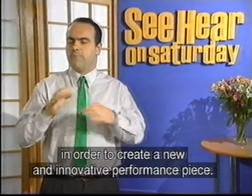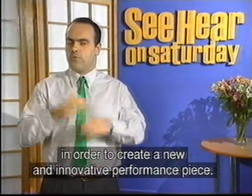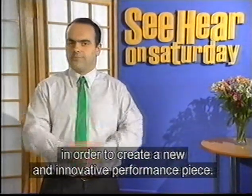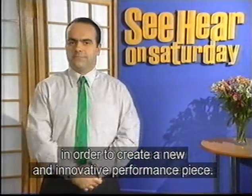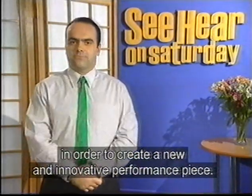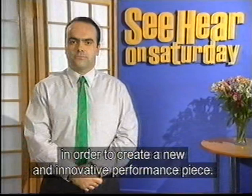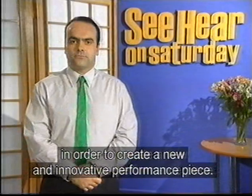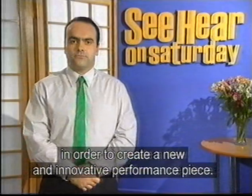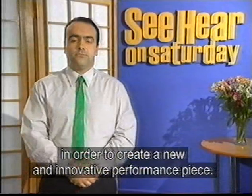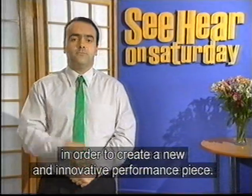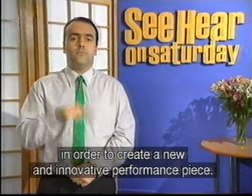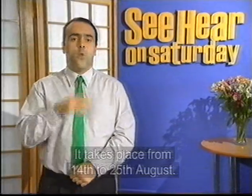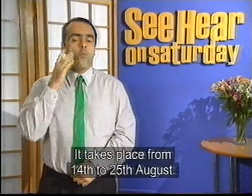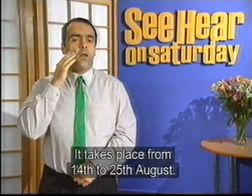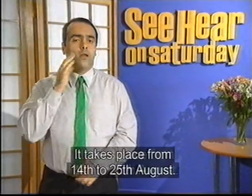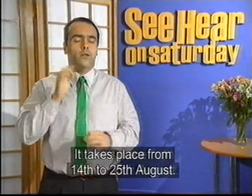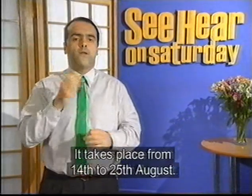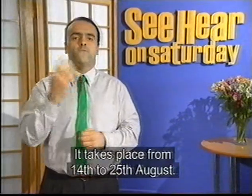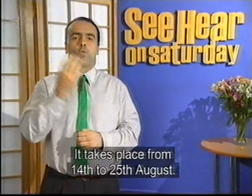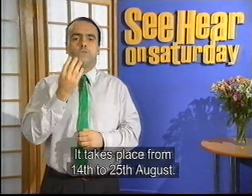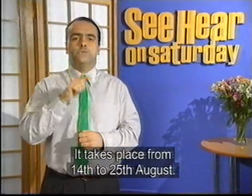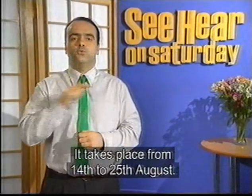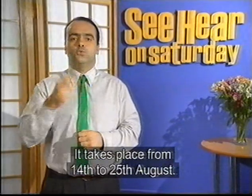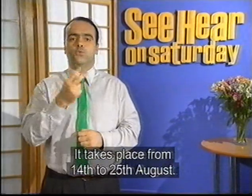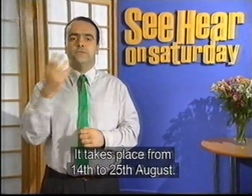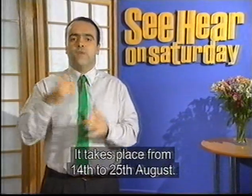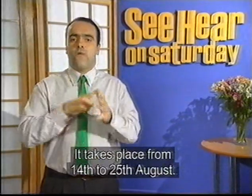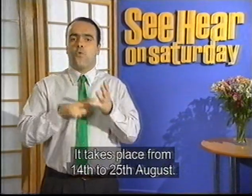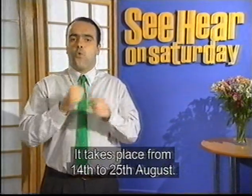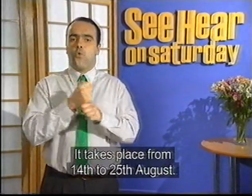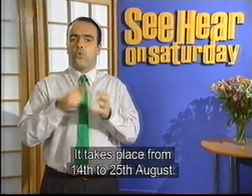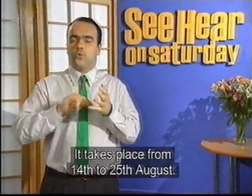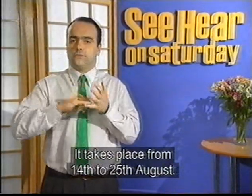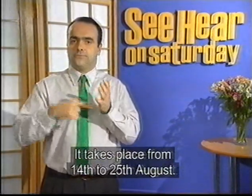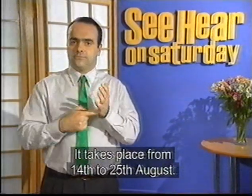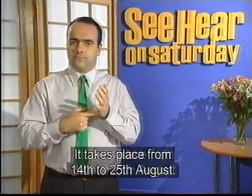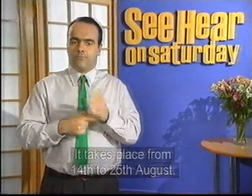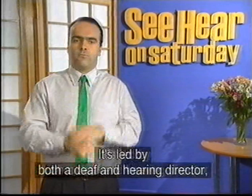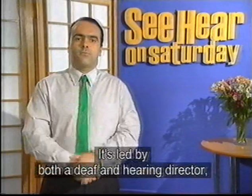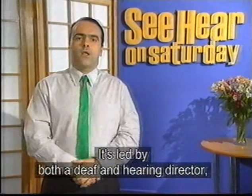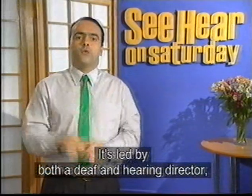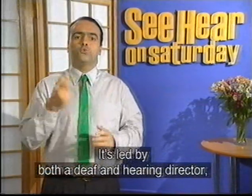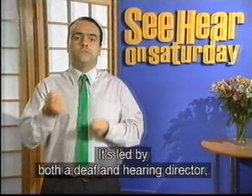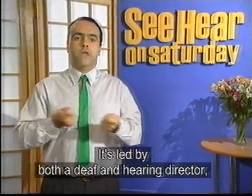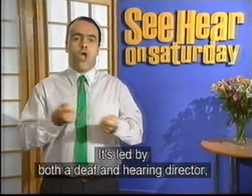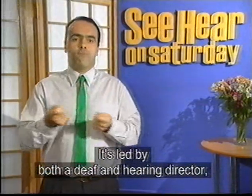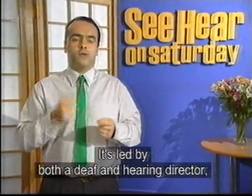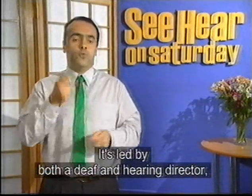innovative performance piece. It takes place from the 14th to the 25th of August. It's led by both a